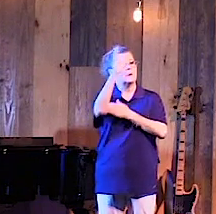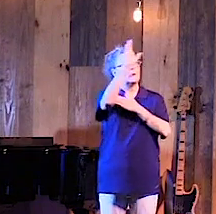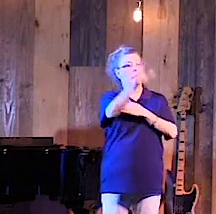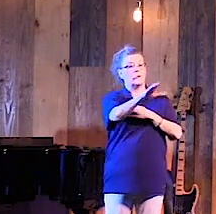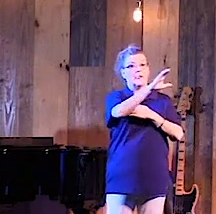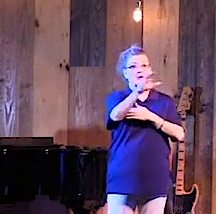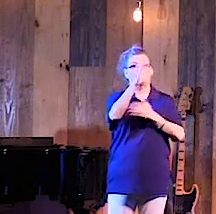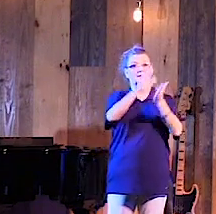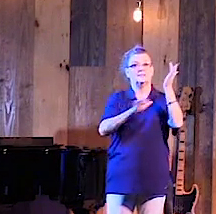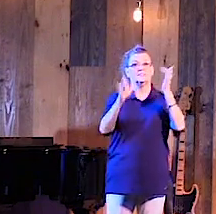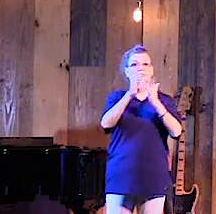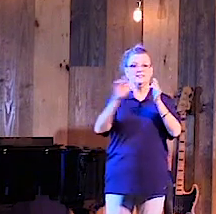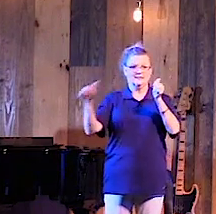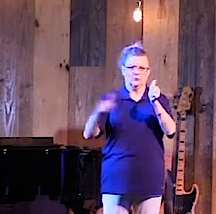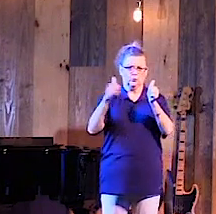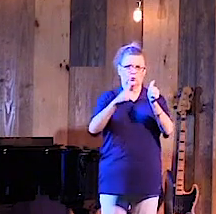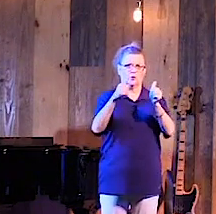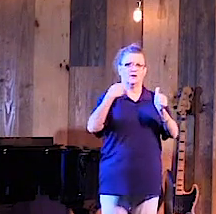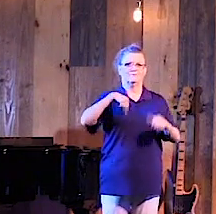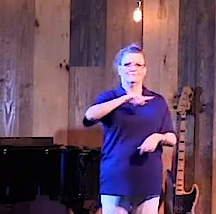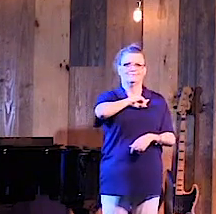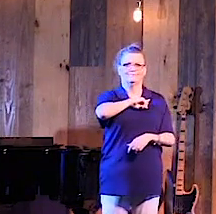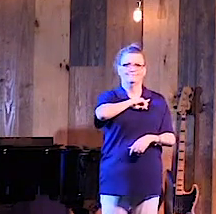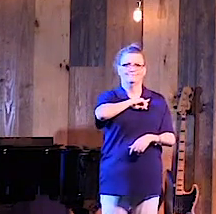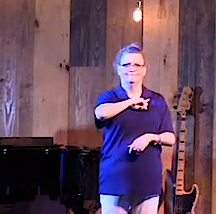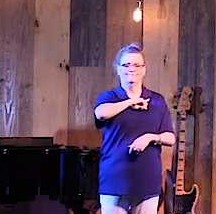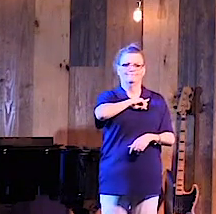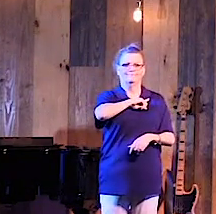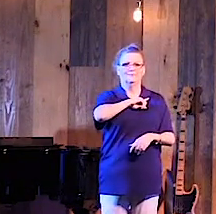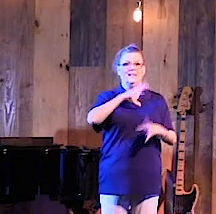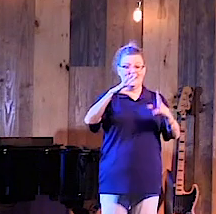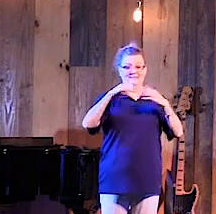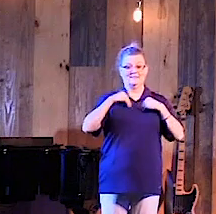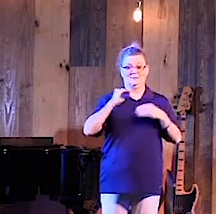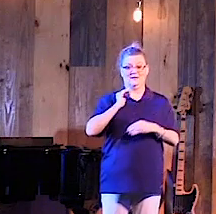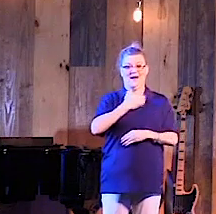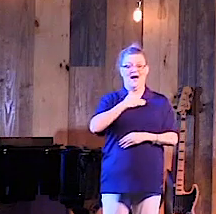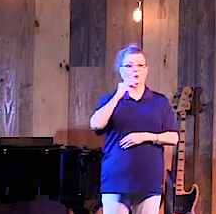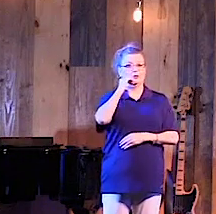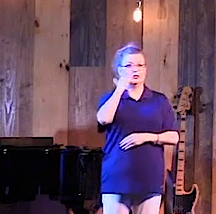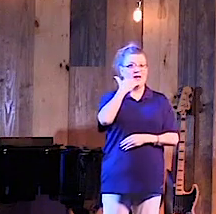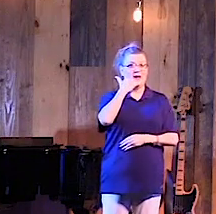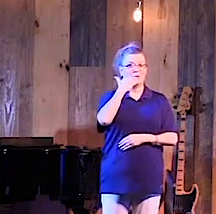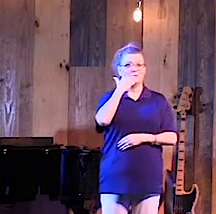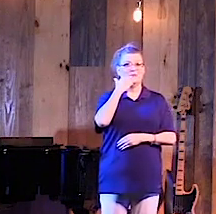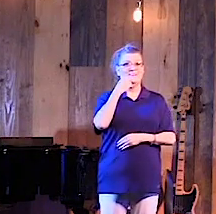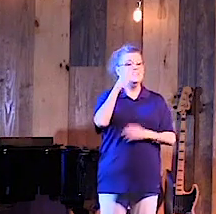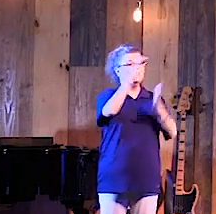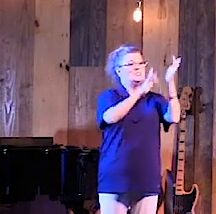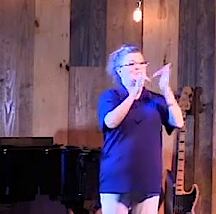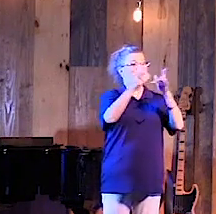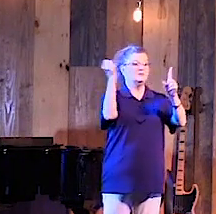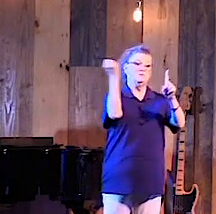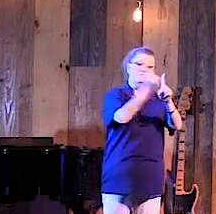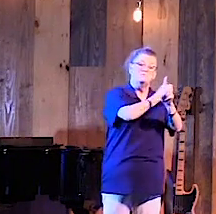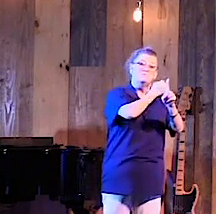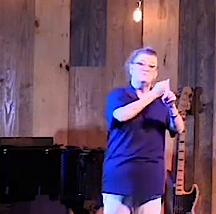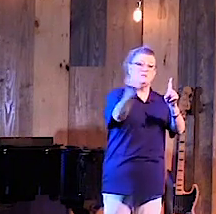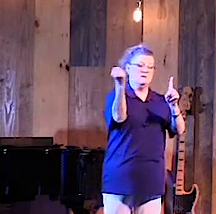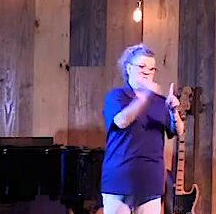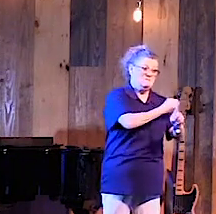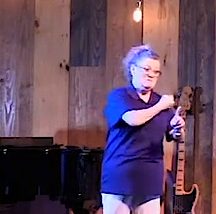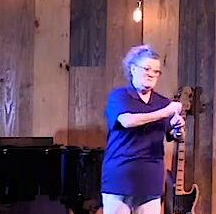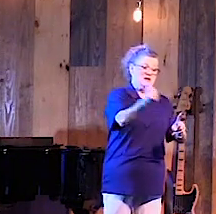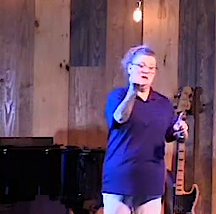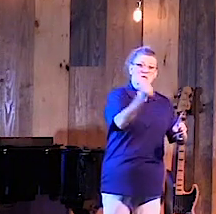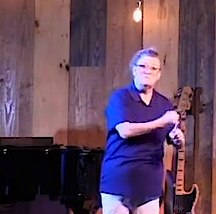taking on himself our shame. Jesus was beaten. He was spat upon. He experienced merciless beatings